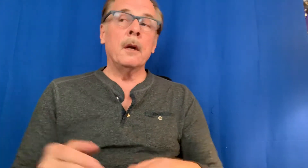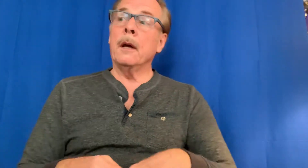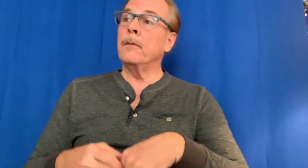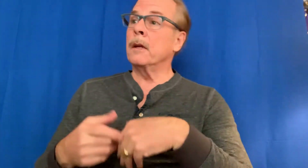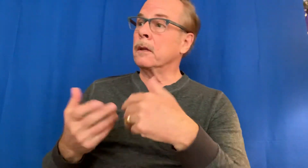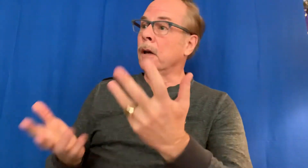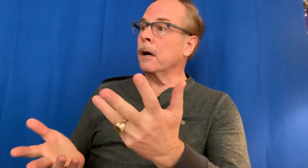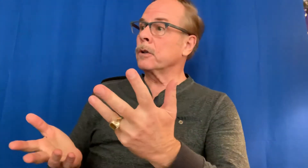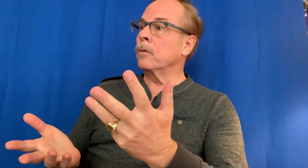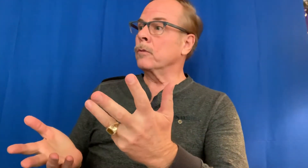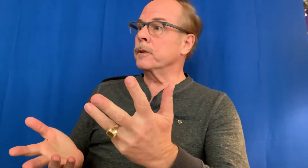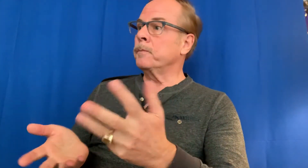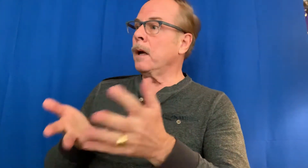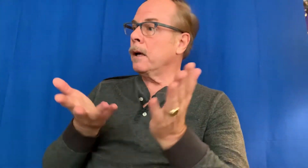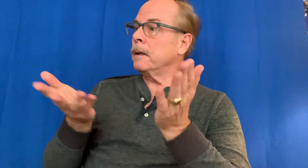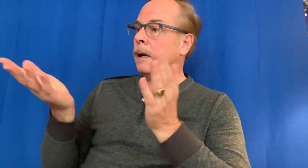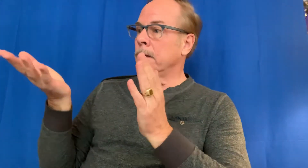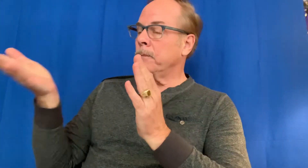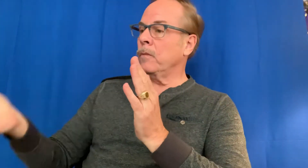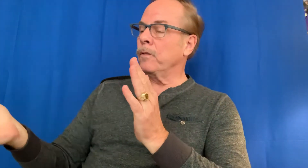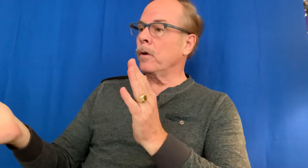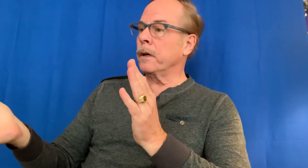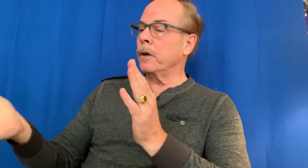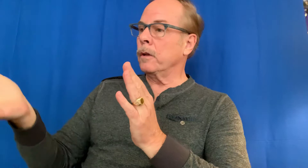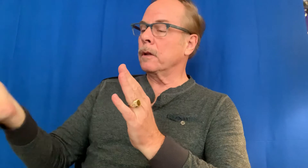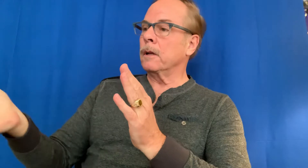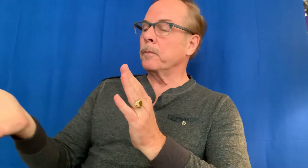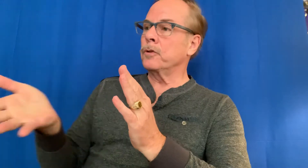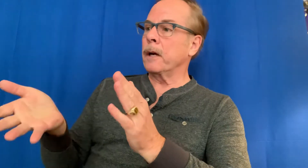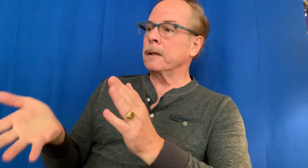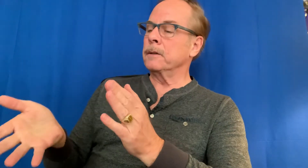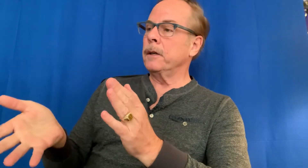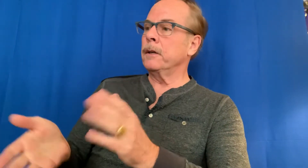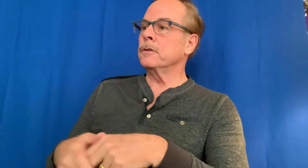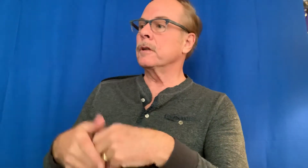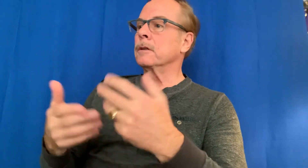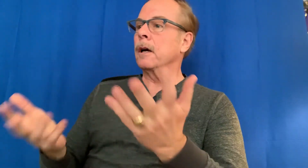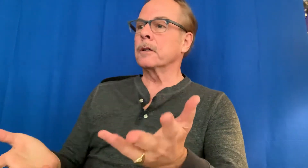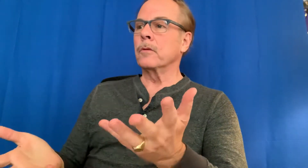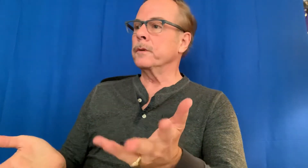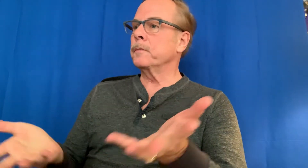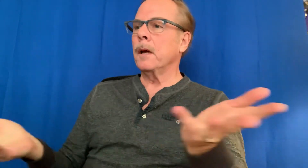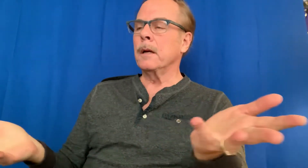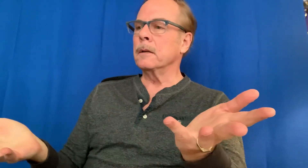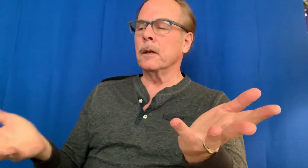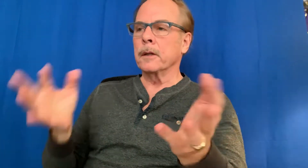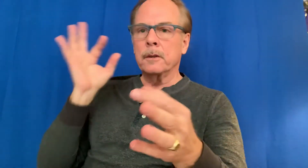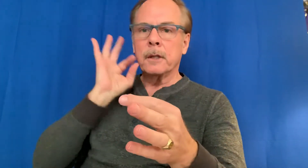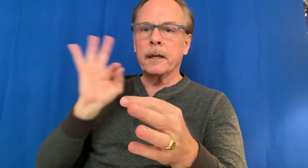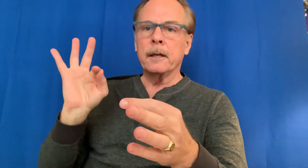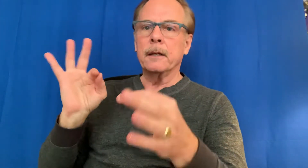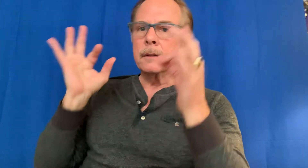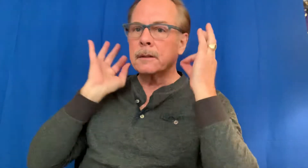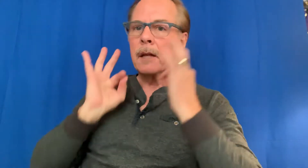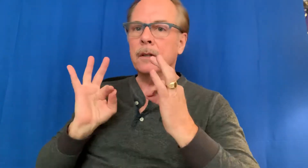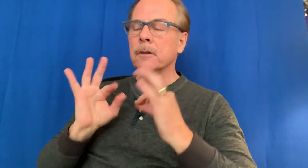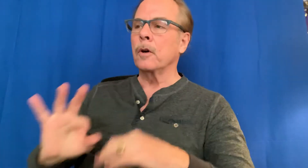And then the doctor would respond. We've already know that the lumberjack is here, so the doctor will respond like he's taking his stethoscope